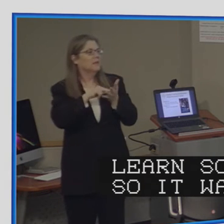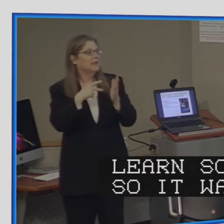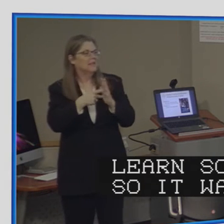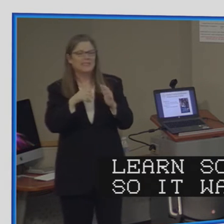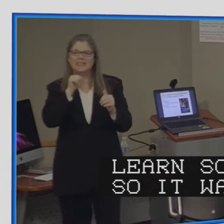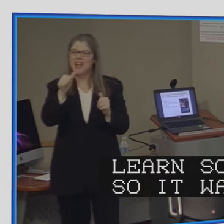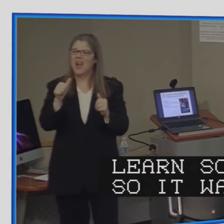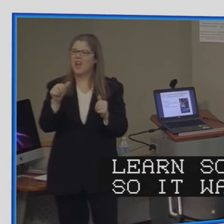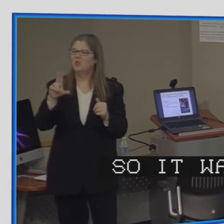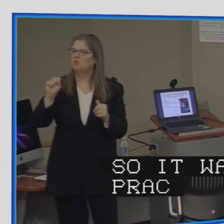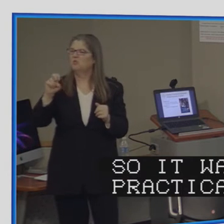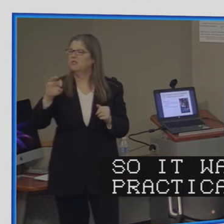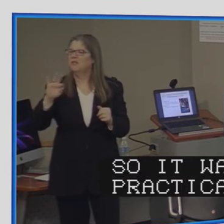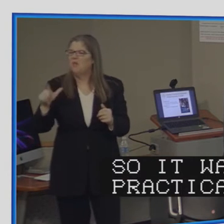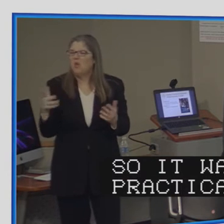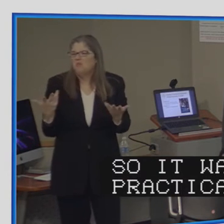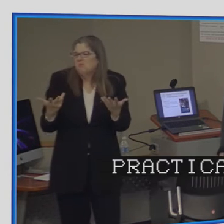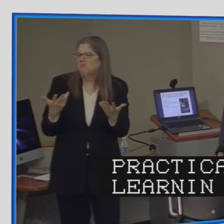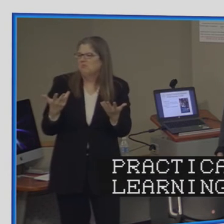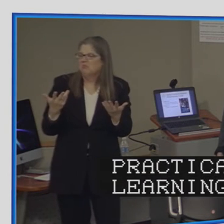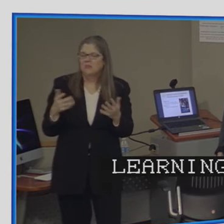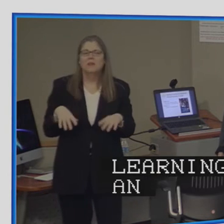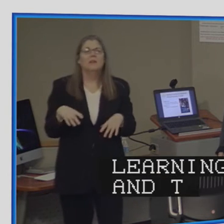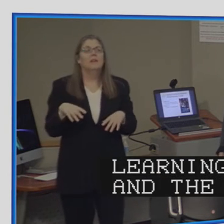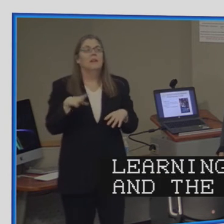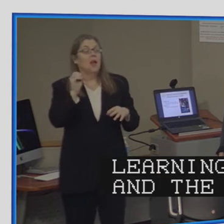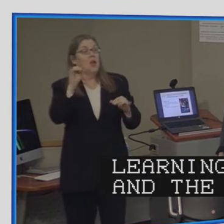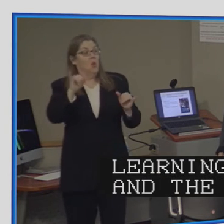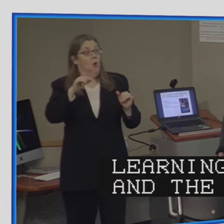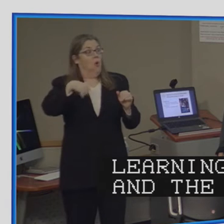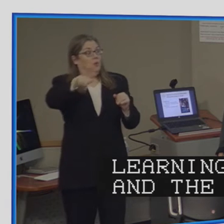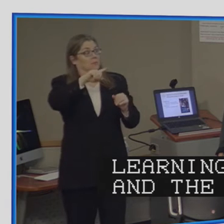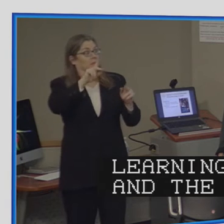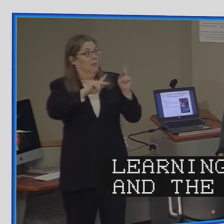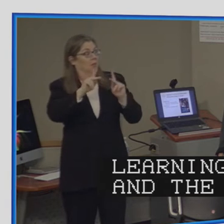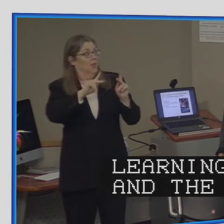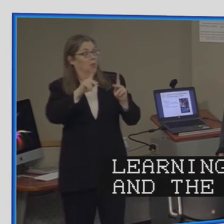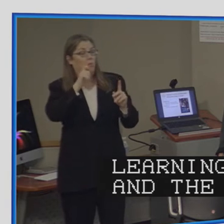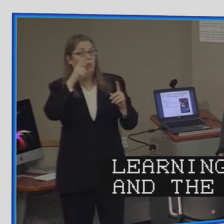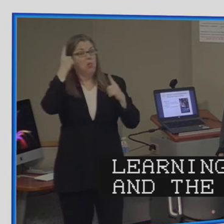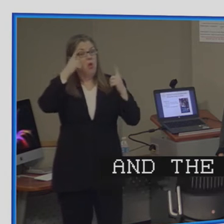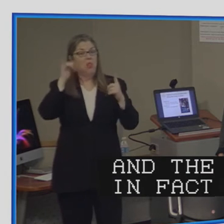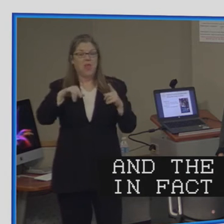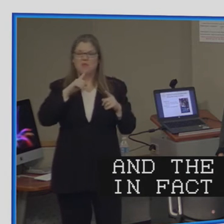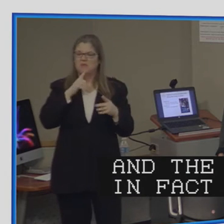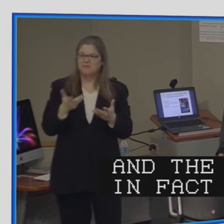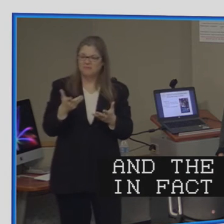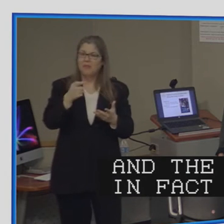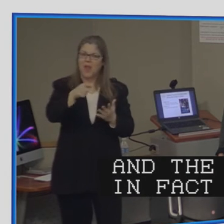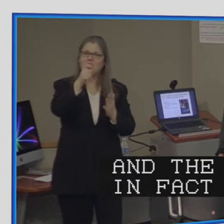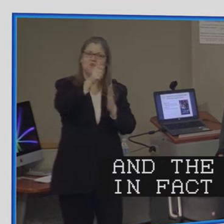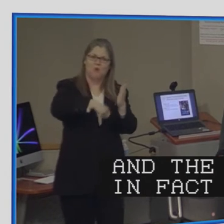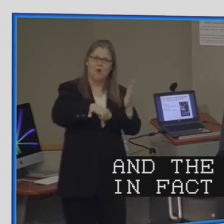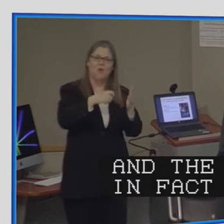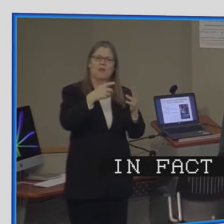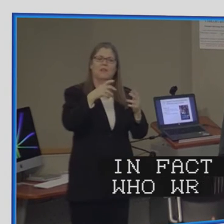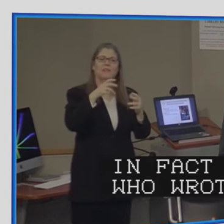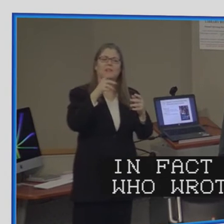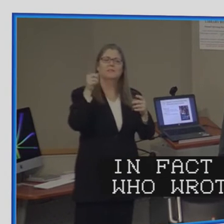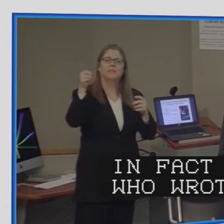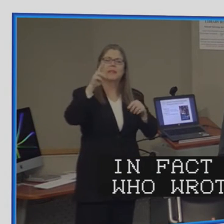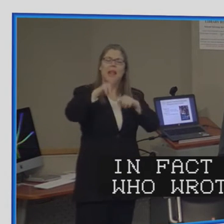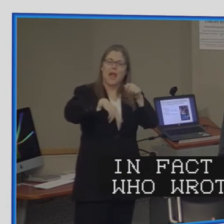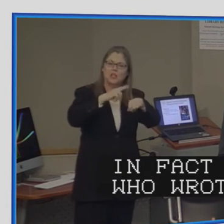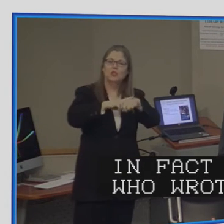of learning. And the people who thought that, in fact, included these people who wrote a National Academy of Science report